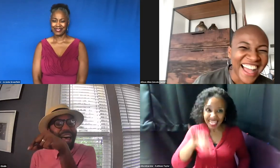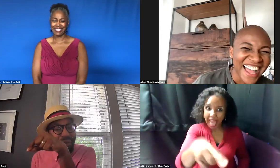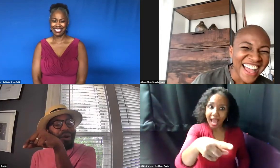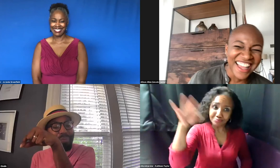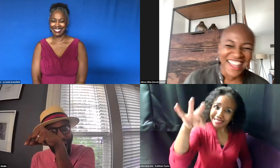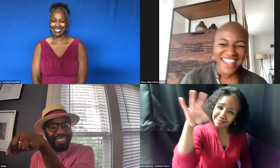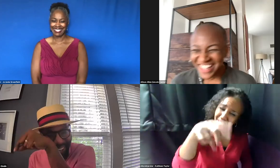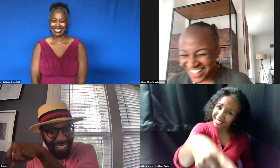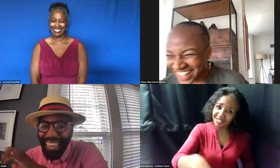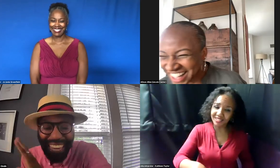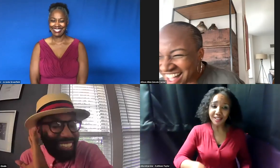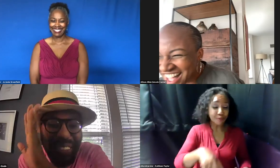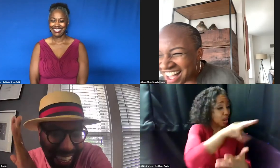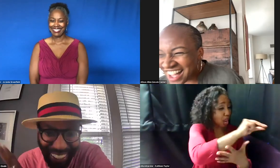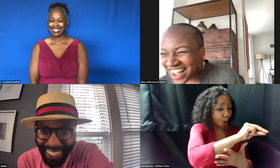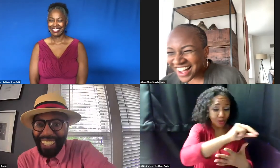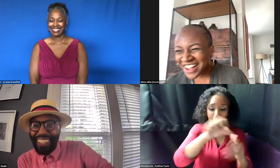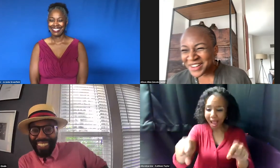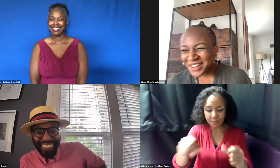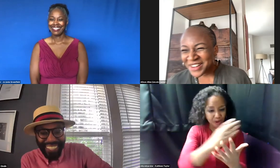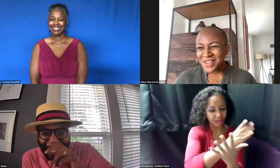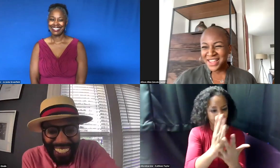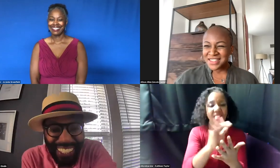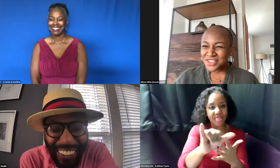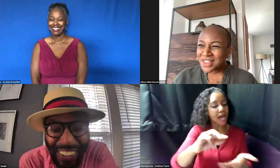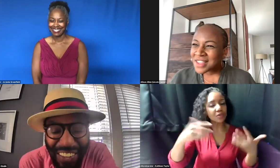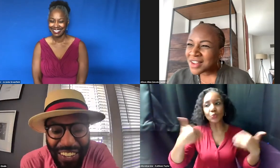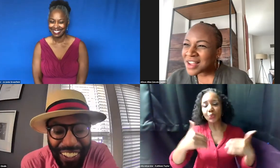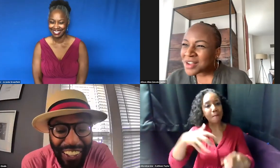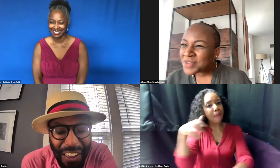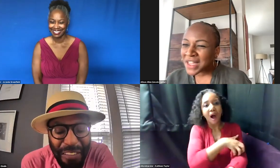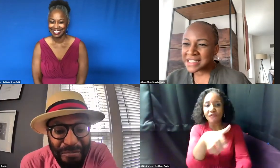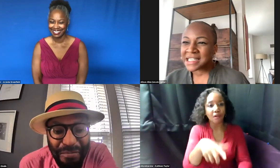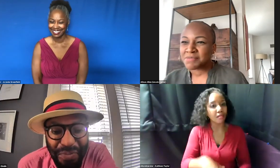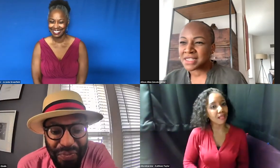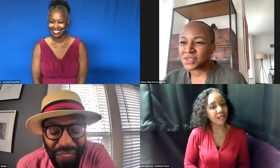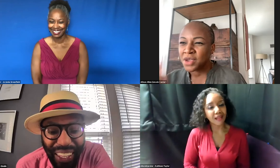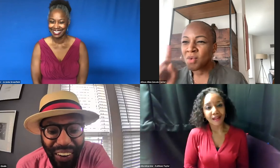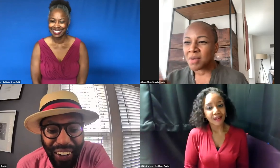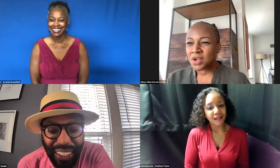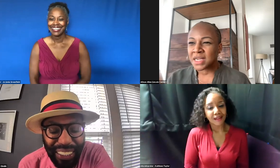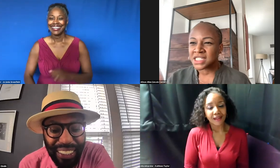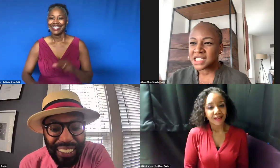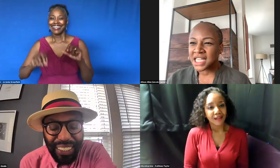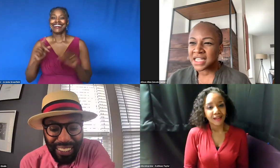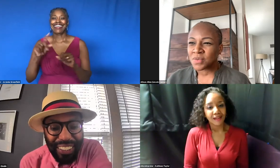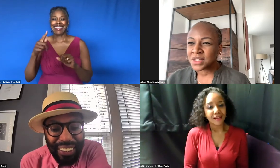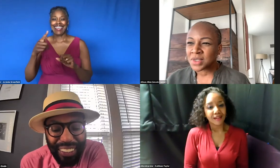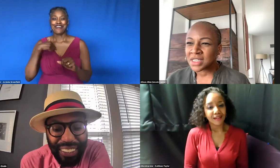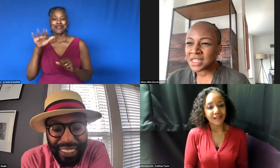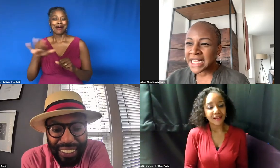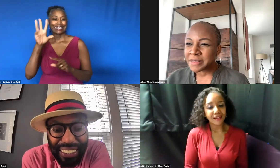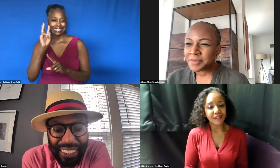the path from no to possible is everything. Okay, let's get we've got 6 minutes. We'll take one more question and